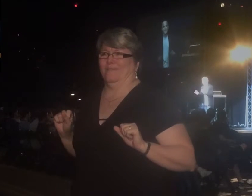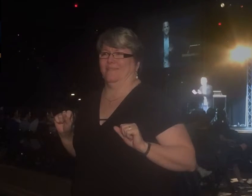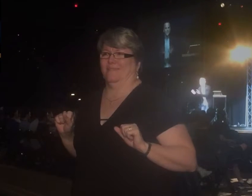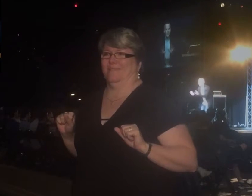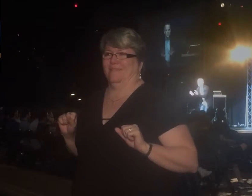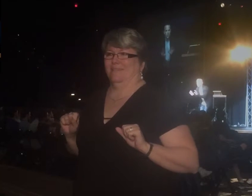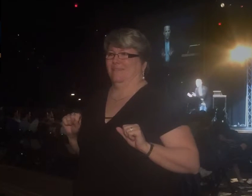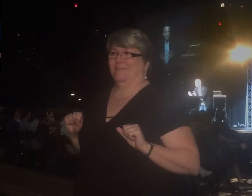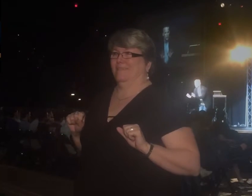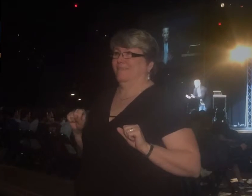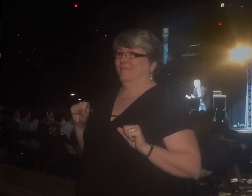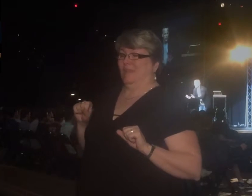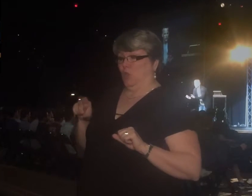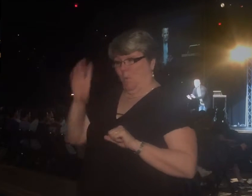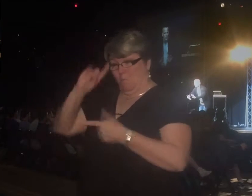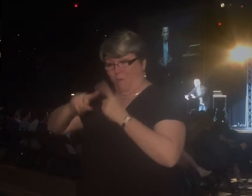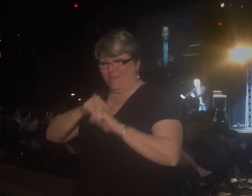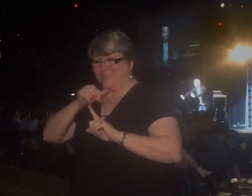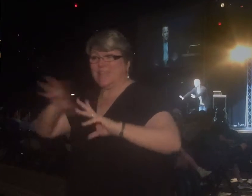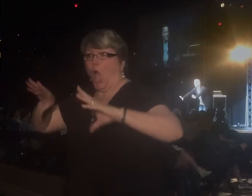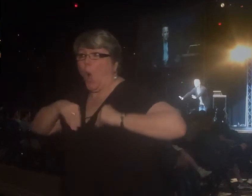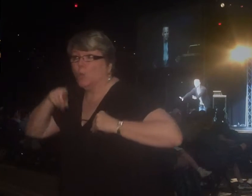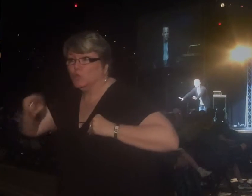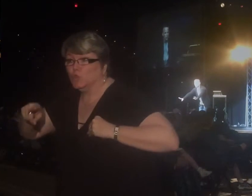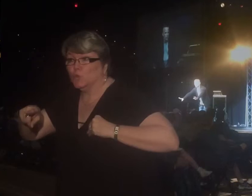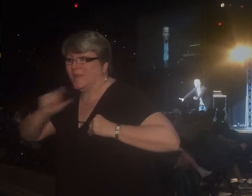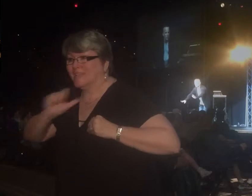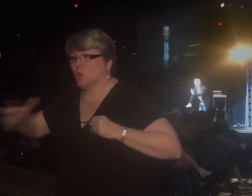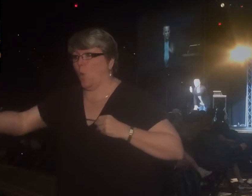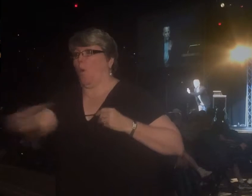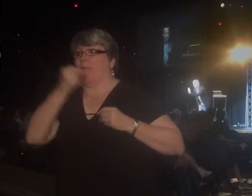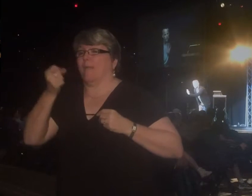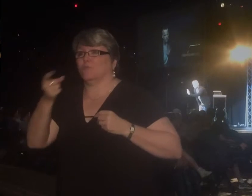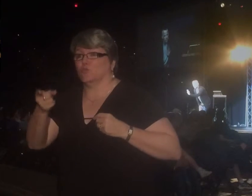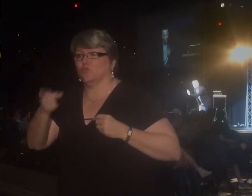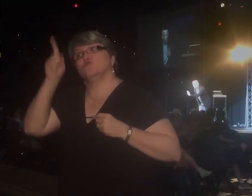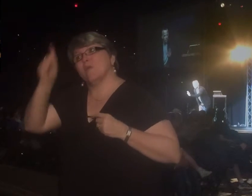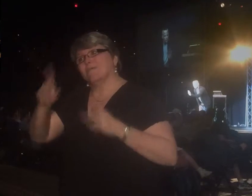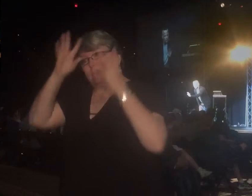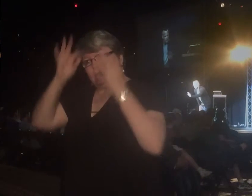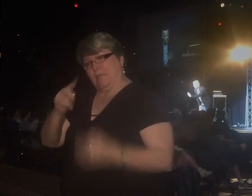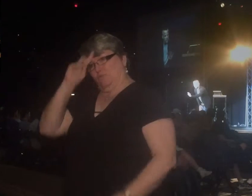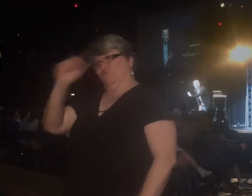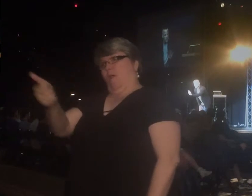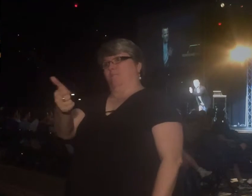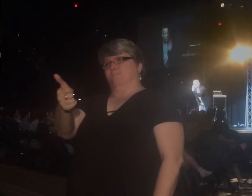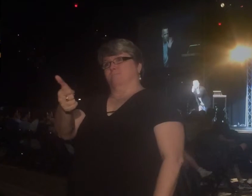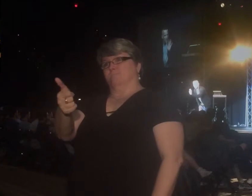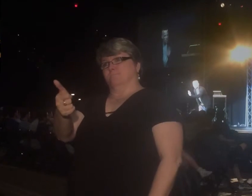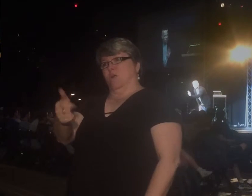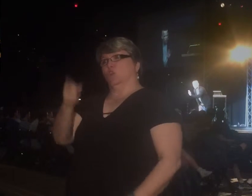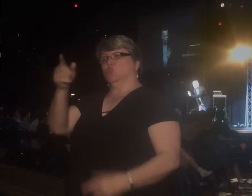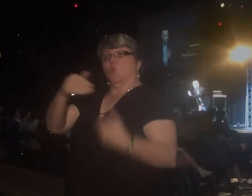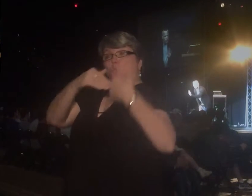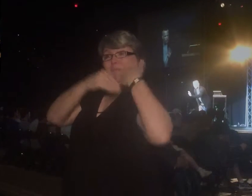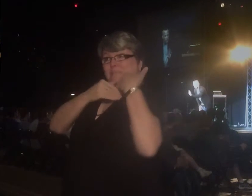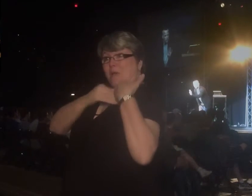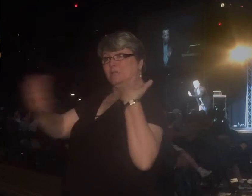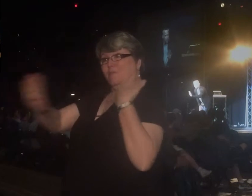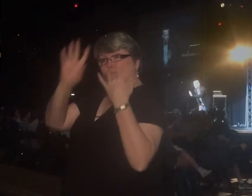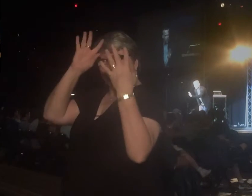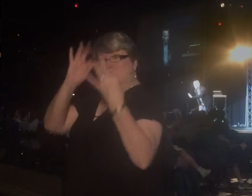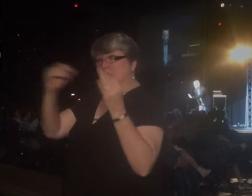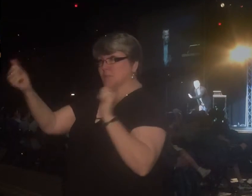No. I said, he doesn't own you. He has no claim on you. You have to make your own decisions, and